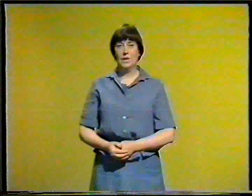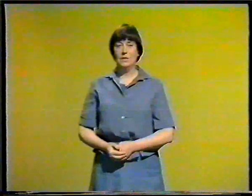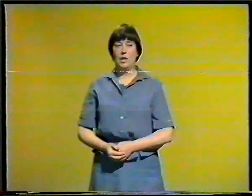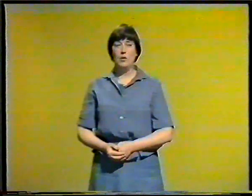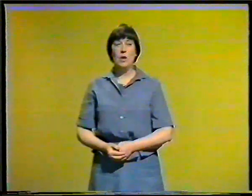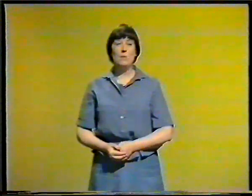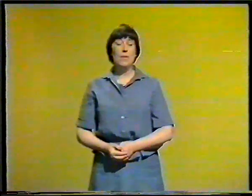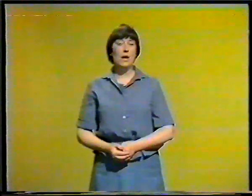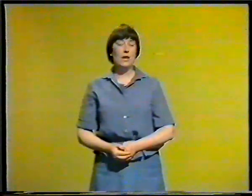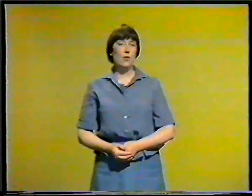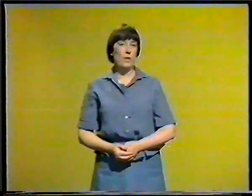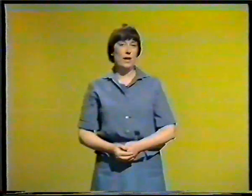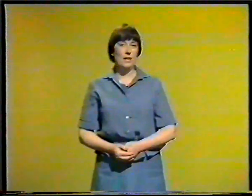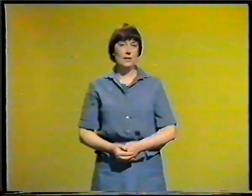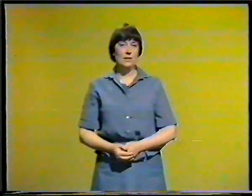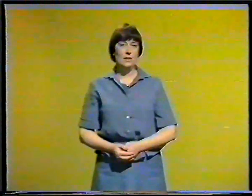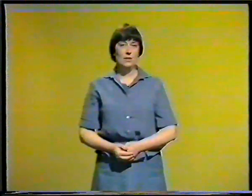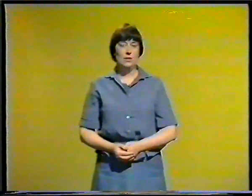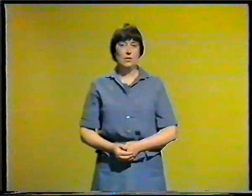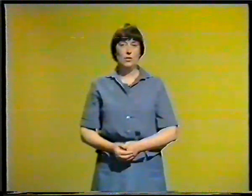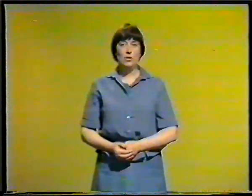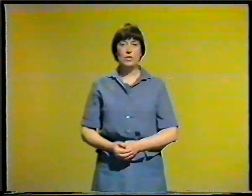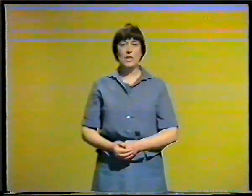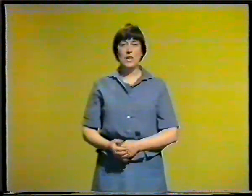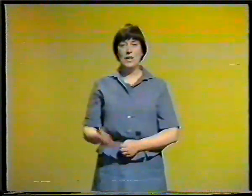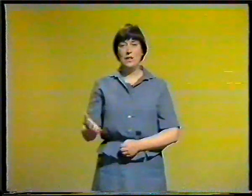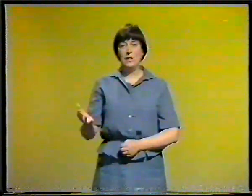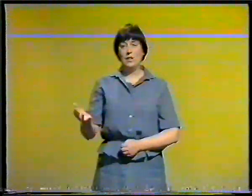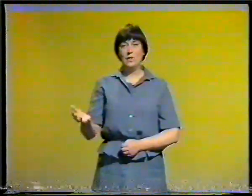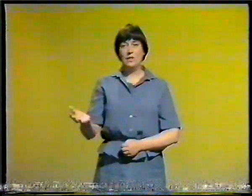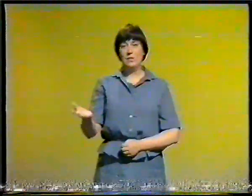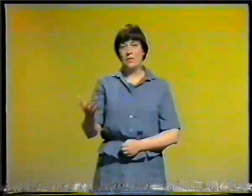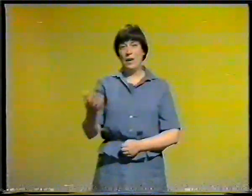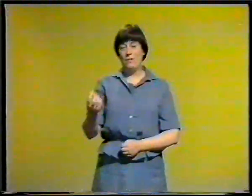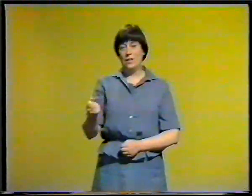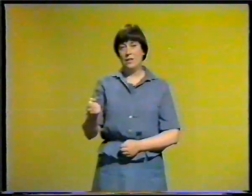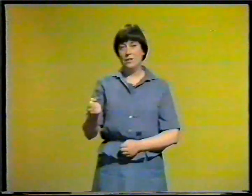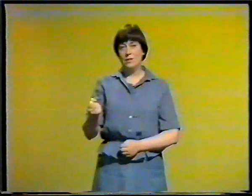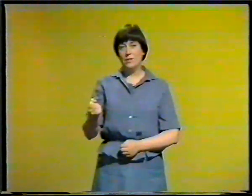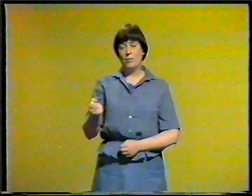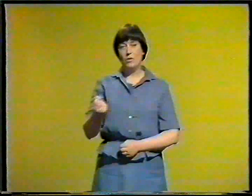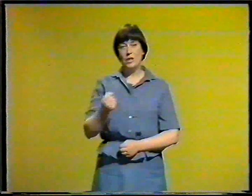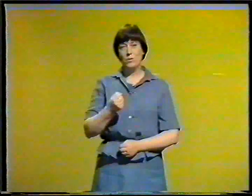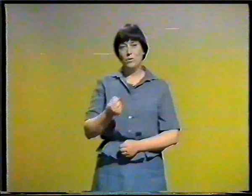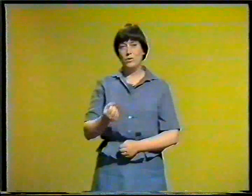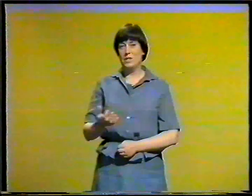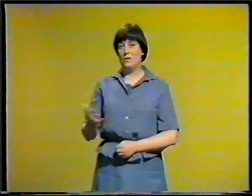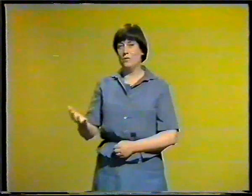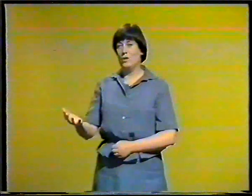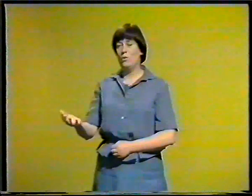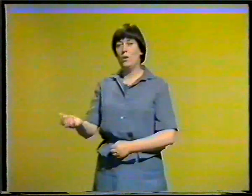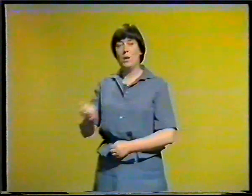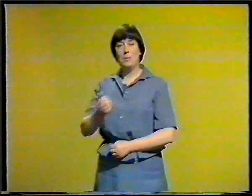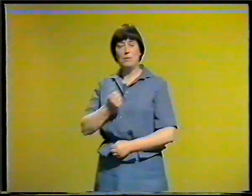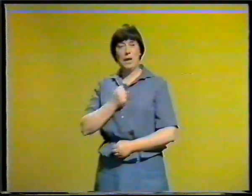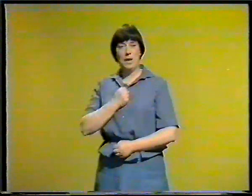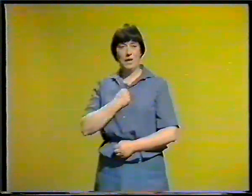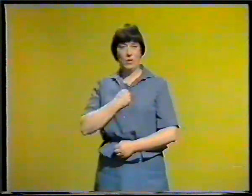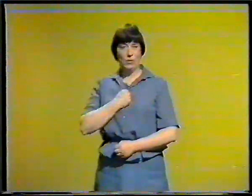Now, my or mine, you use the concept of having and bring it towards yourself. So, my or